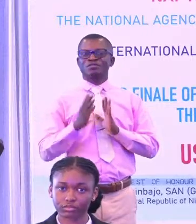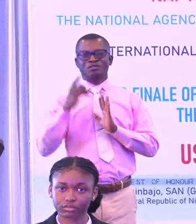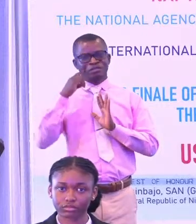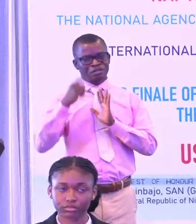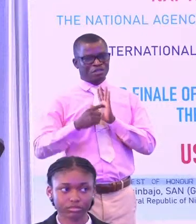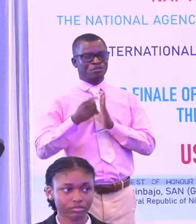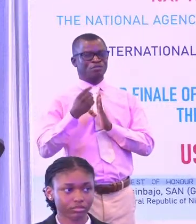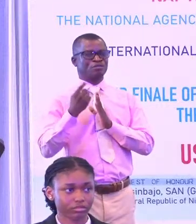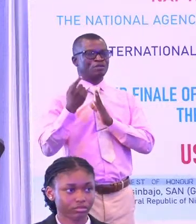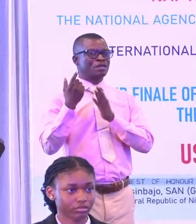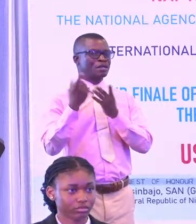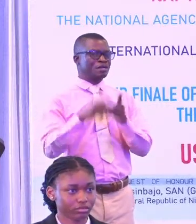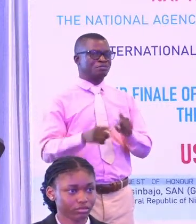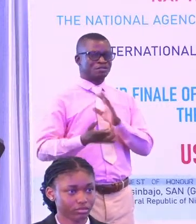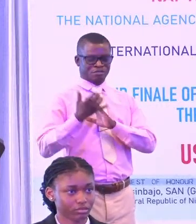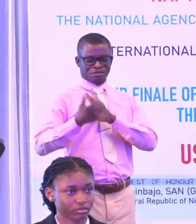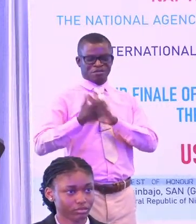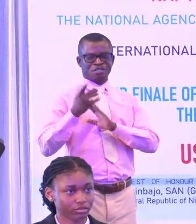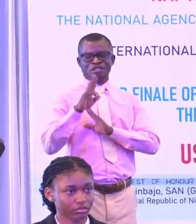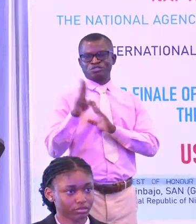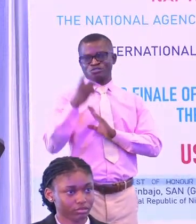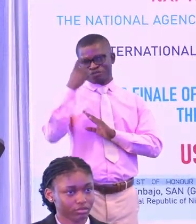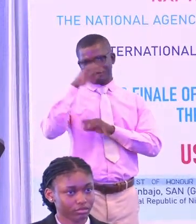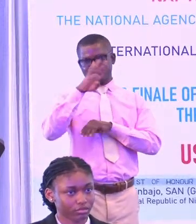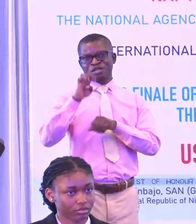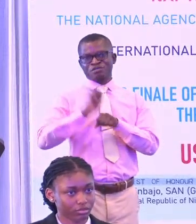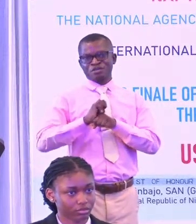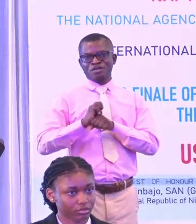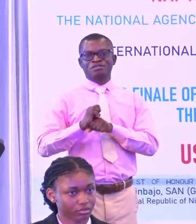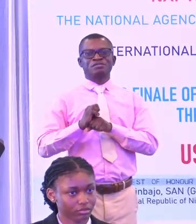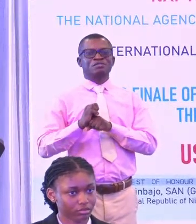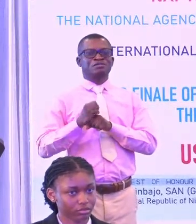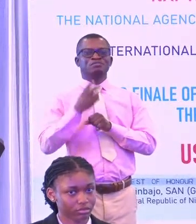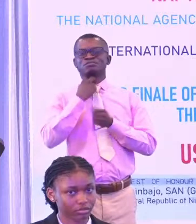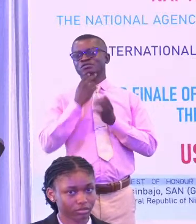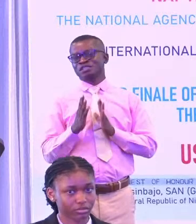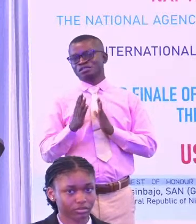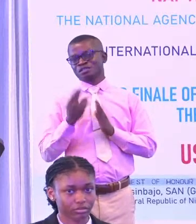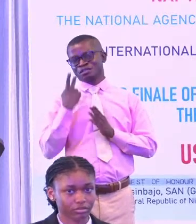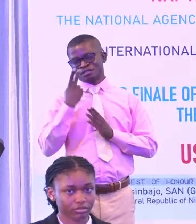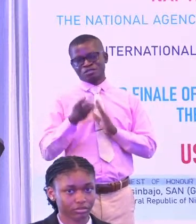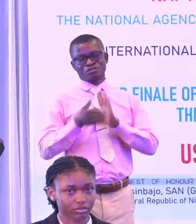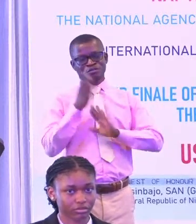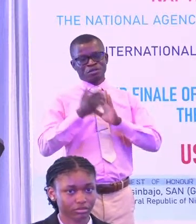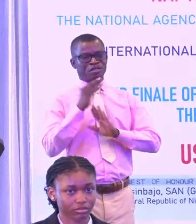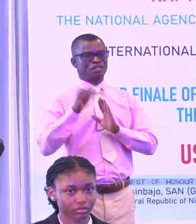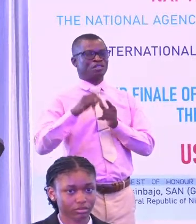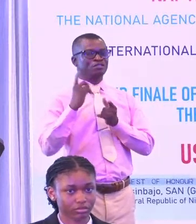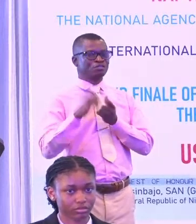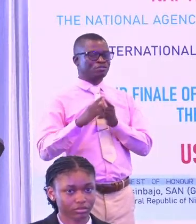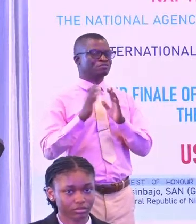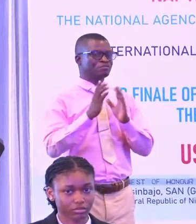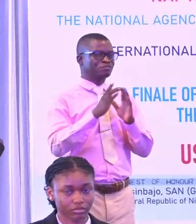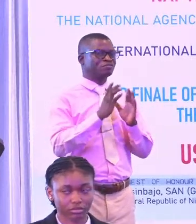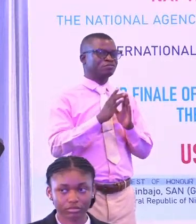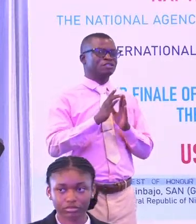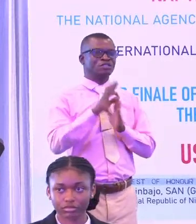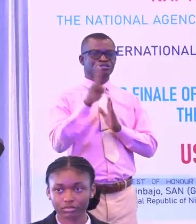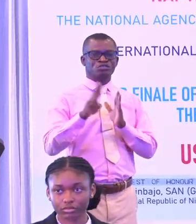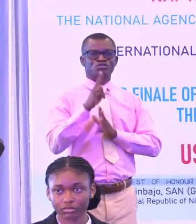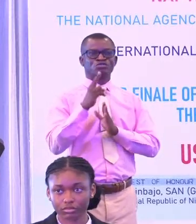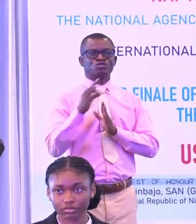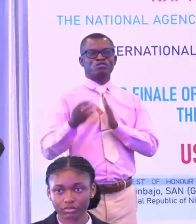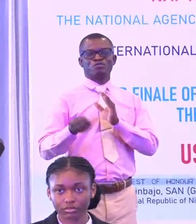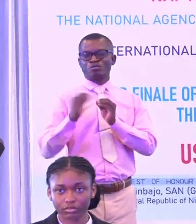digital means used for recruitment of victims, there is actually an urgent need to reach the demographic that uses